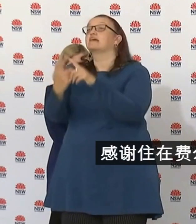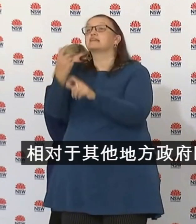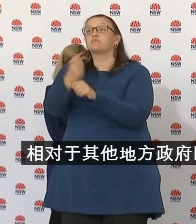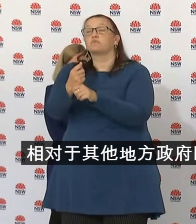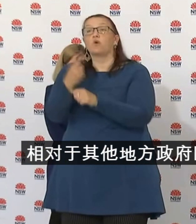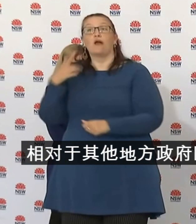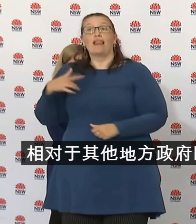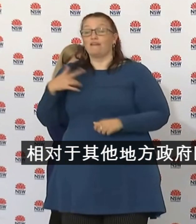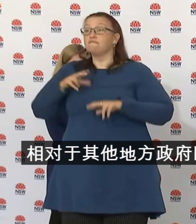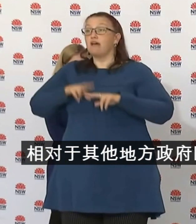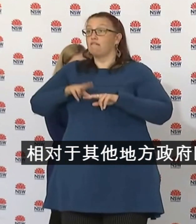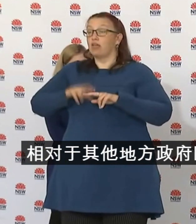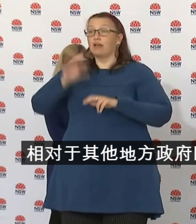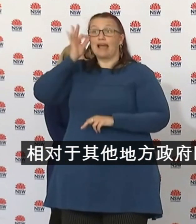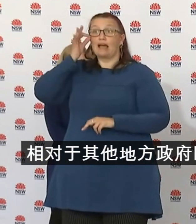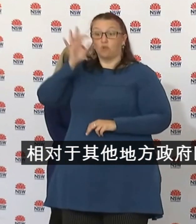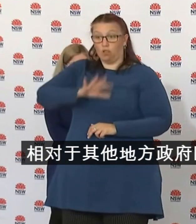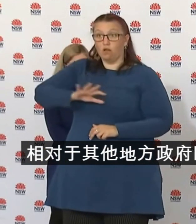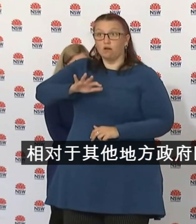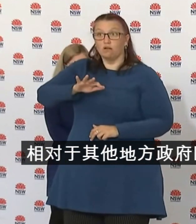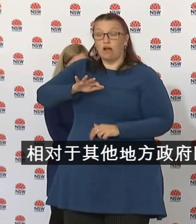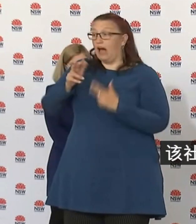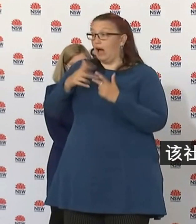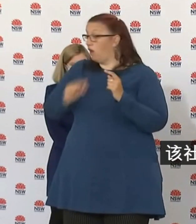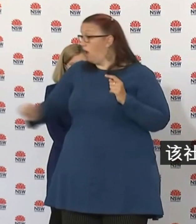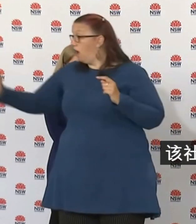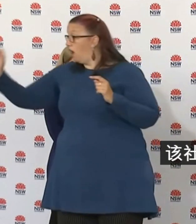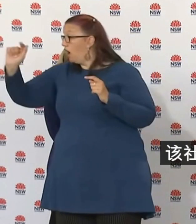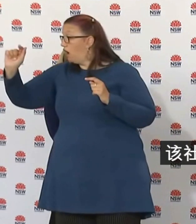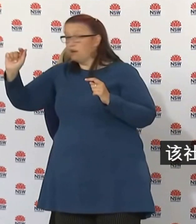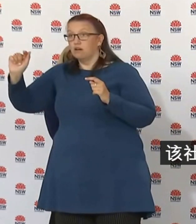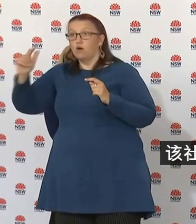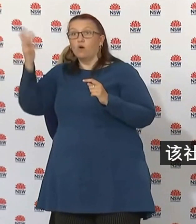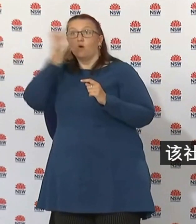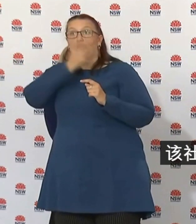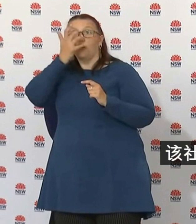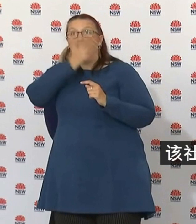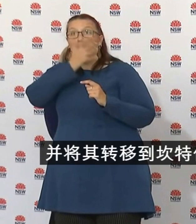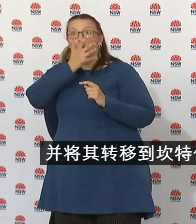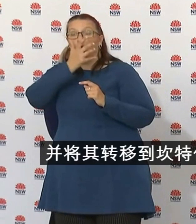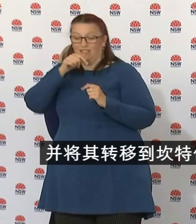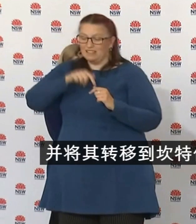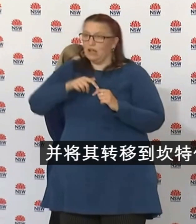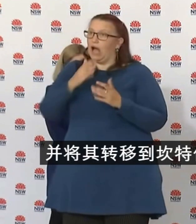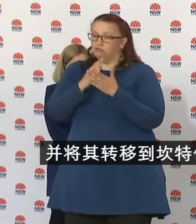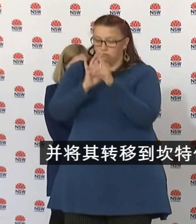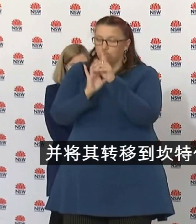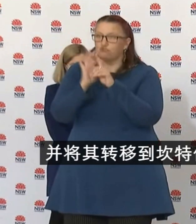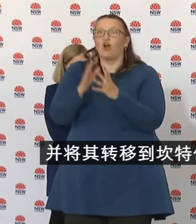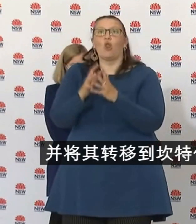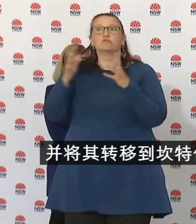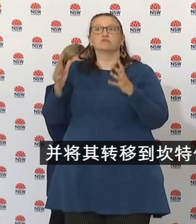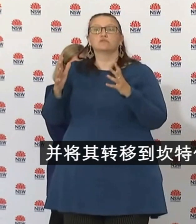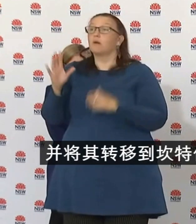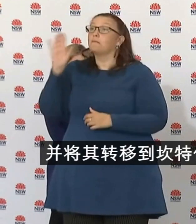area. Relative to other local government areas, that area is doing better. So we've adjusted surveillance testing in that community and transferred it to